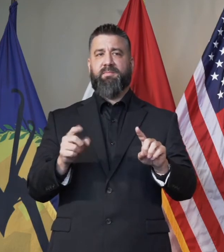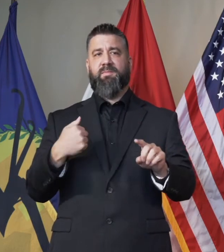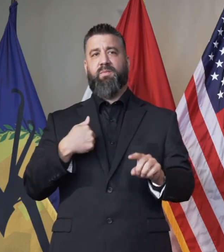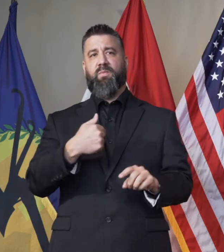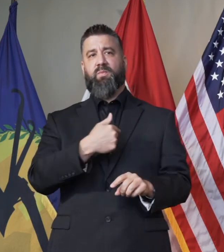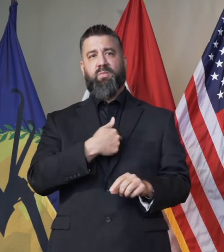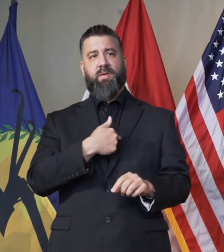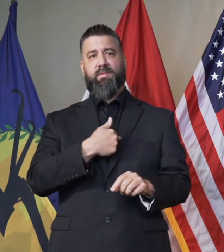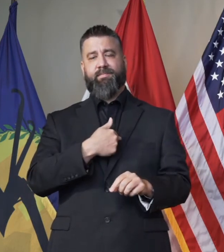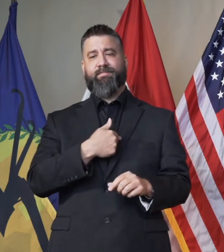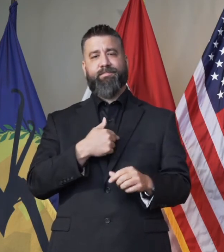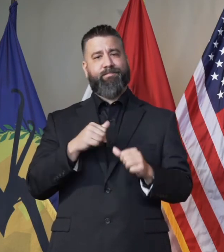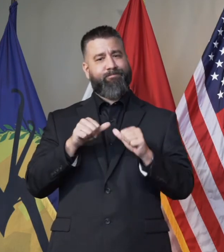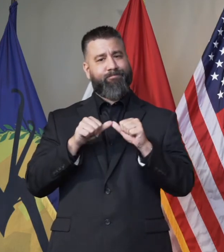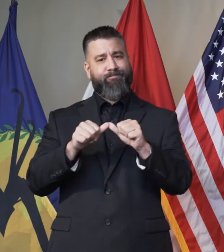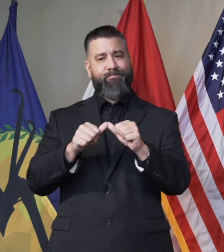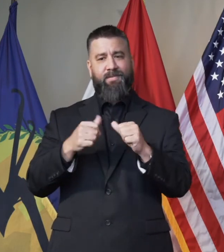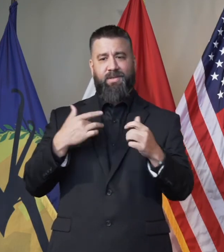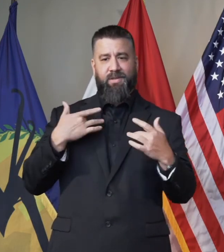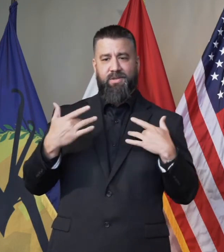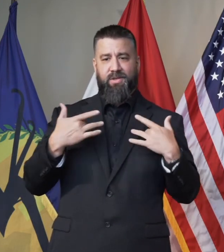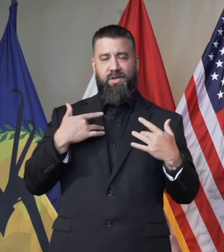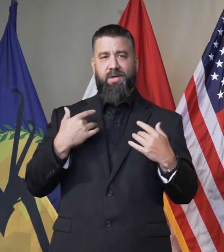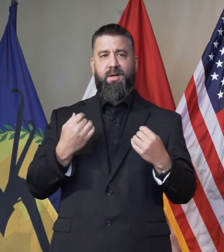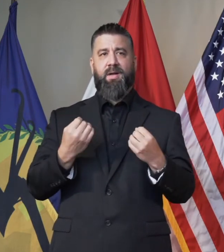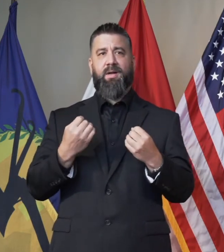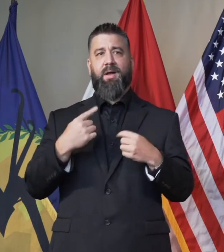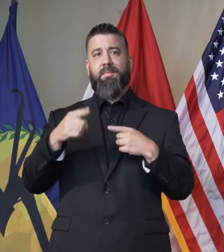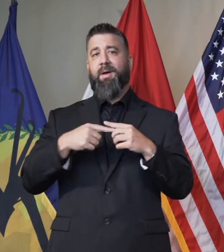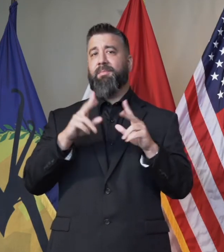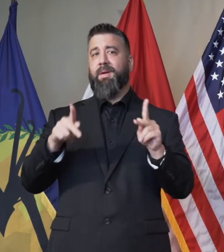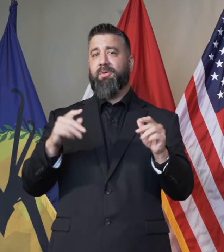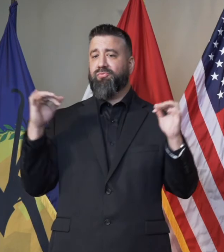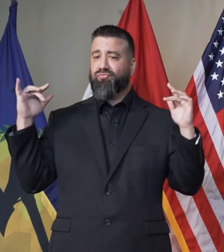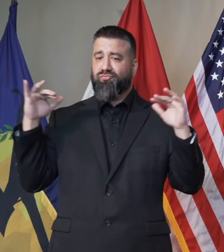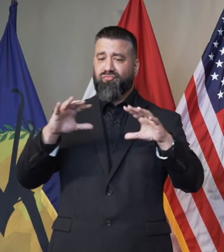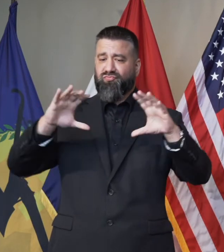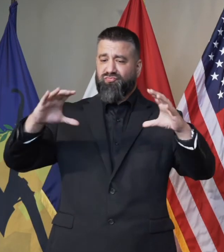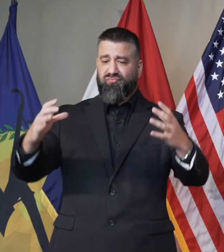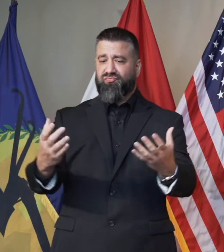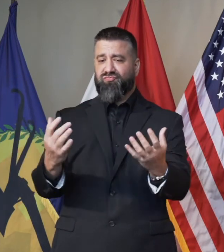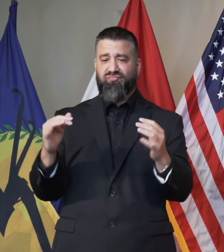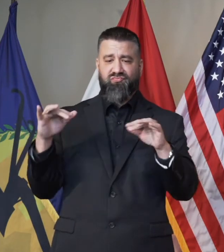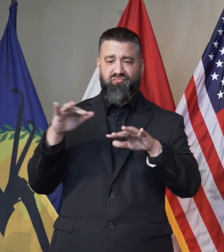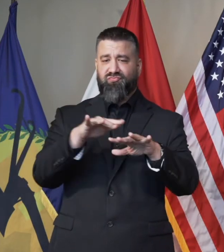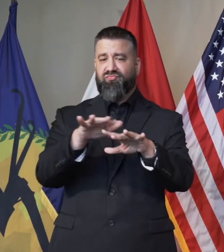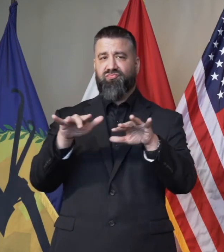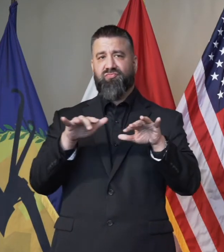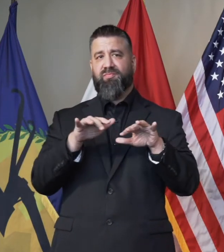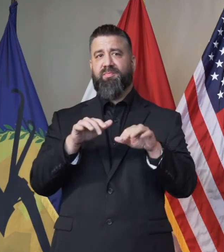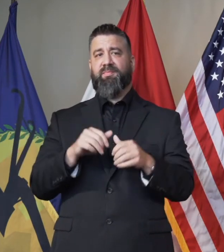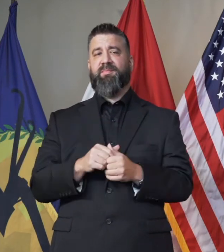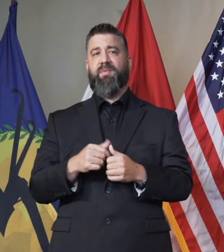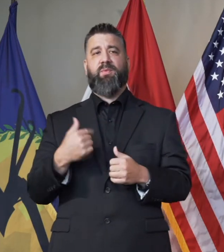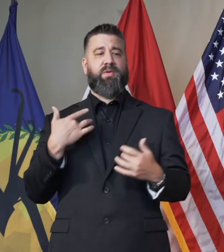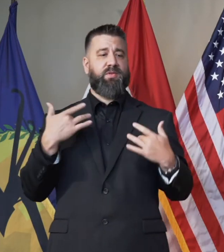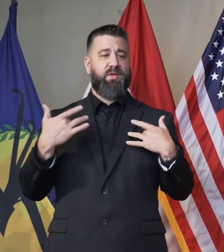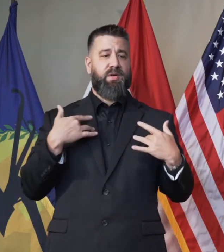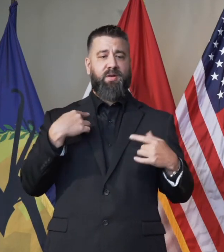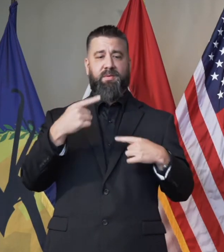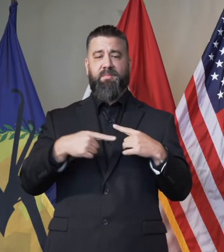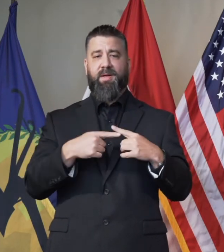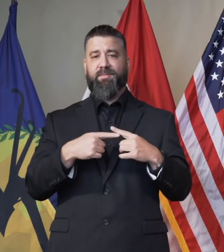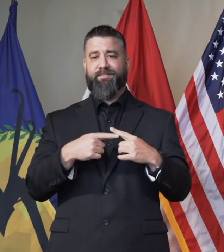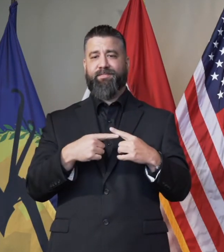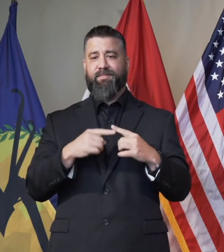we remain concerned about gatherings of any size. We remain concerned about gatherings that don't follow social